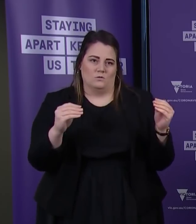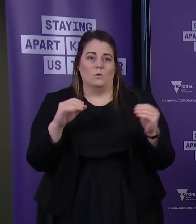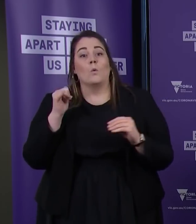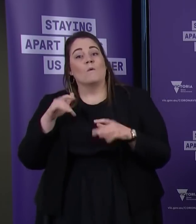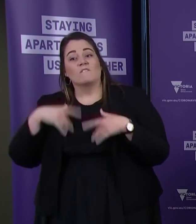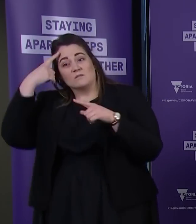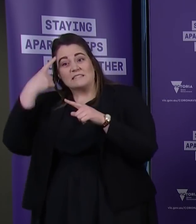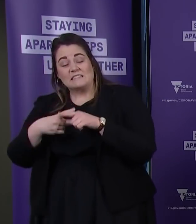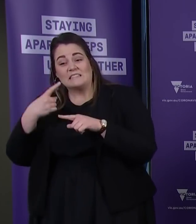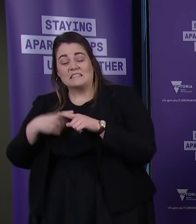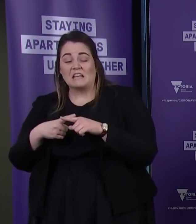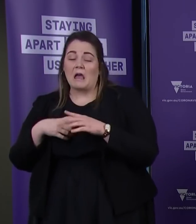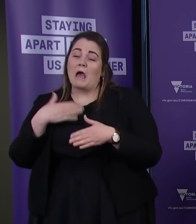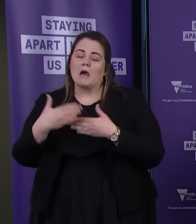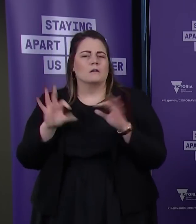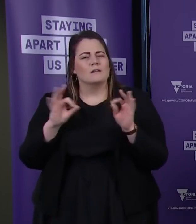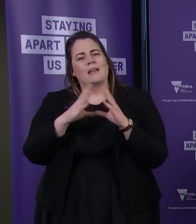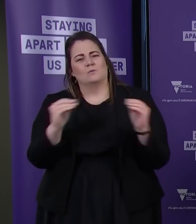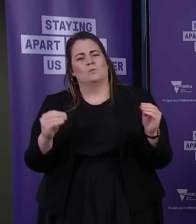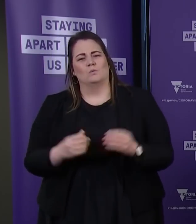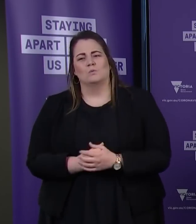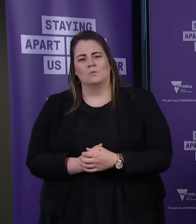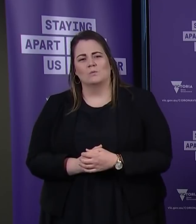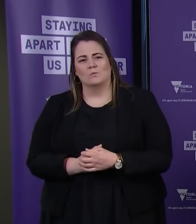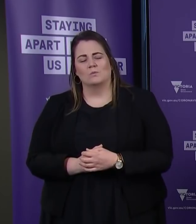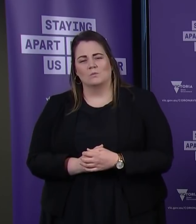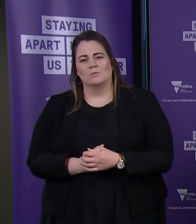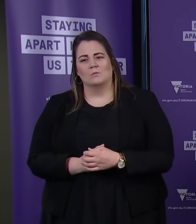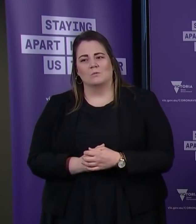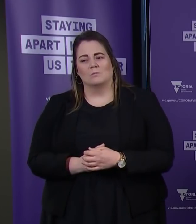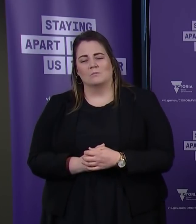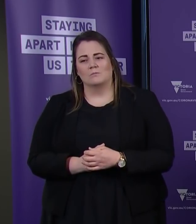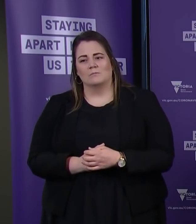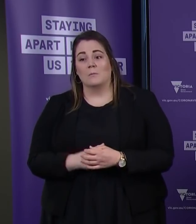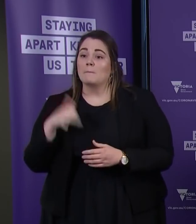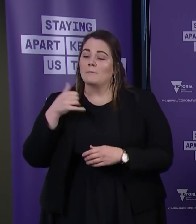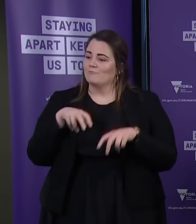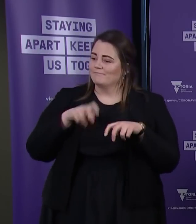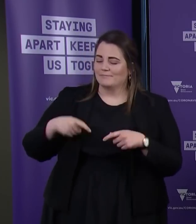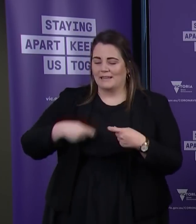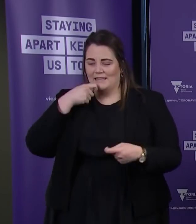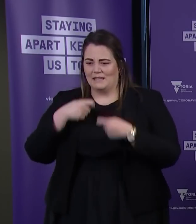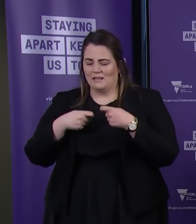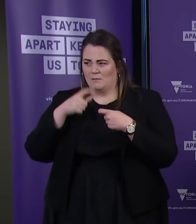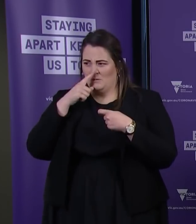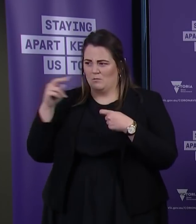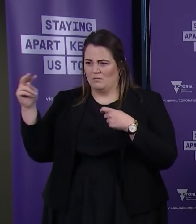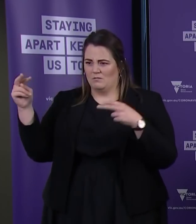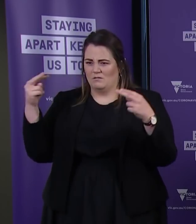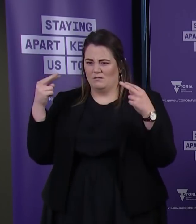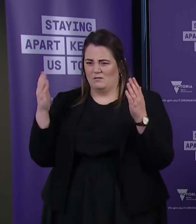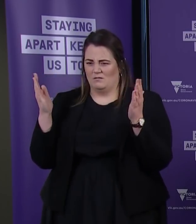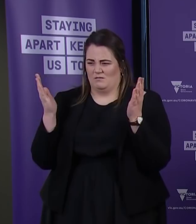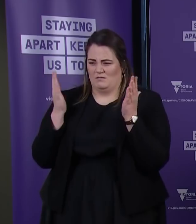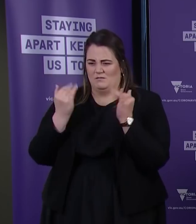unwell, and if you feel uncomfortable in a space because actually people are facing you and